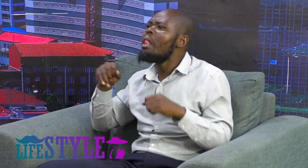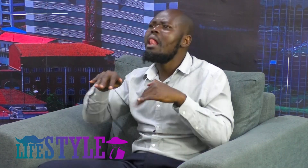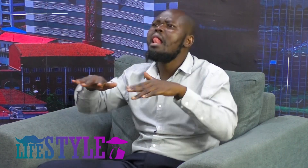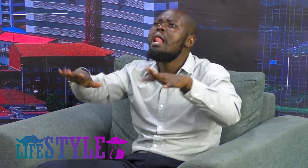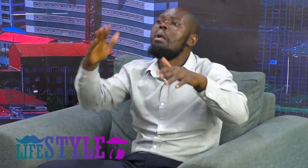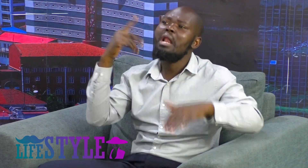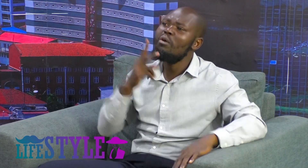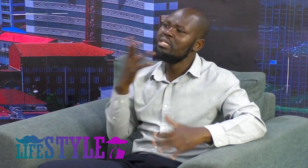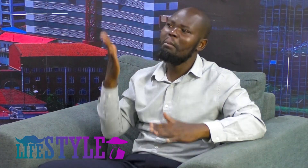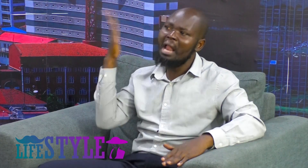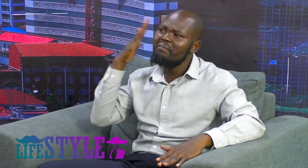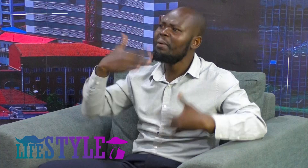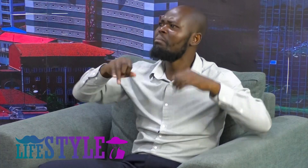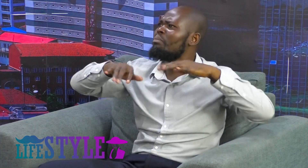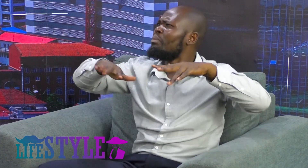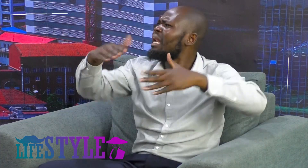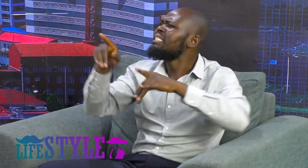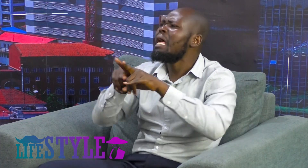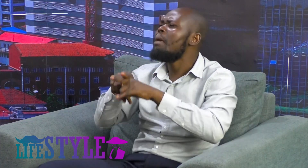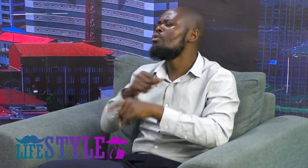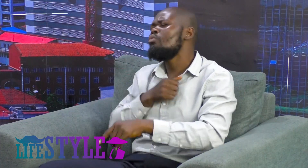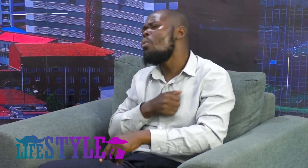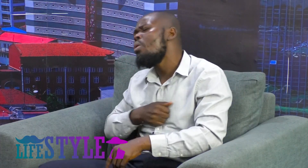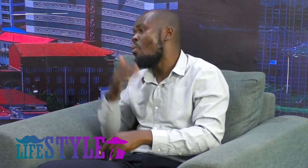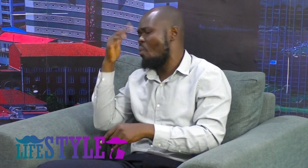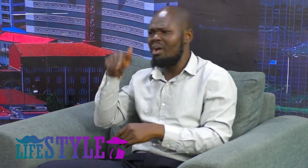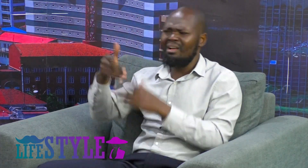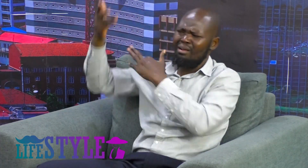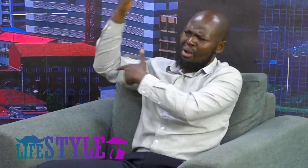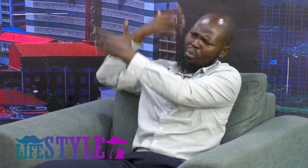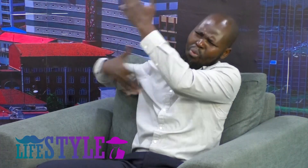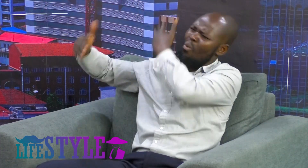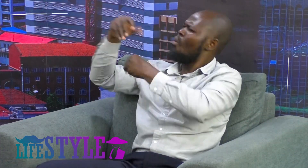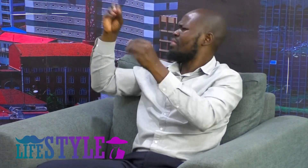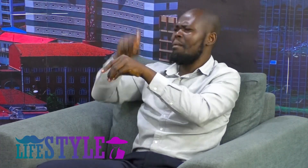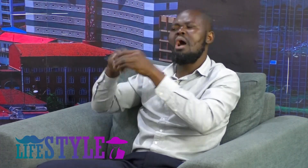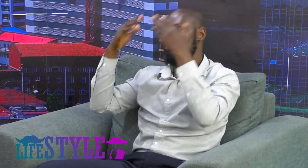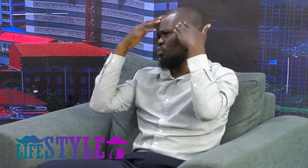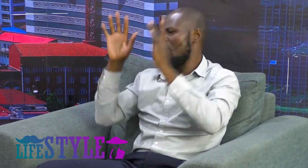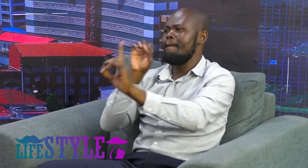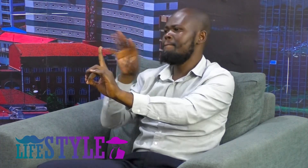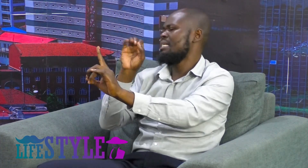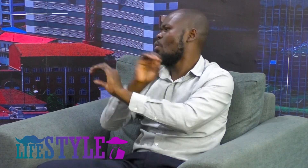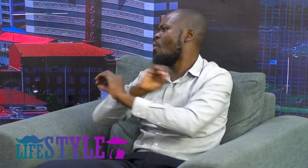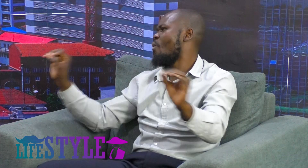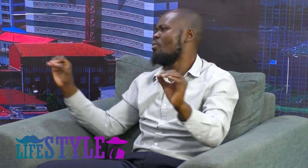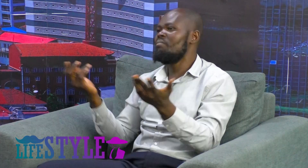much. So it started to spread in school because now Elvis has become